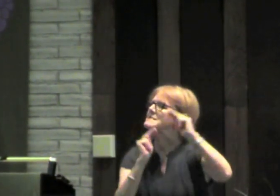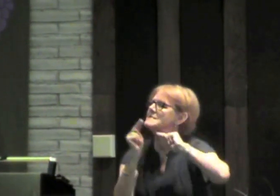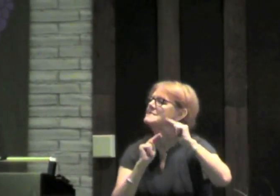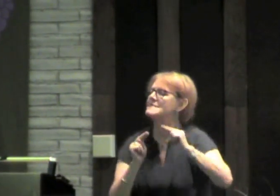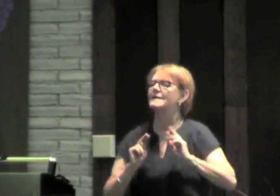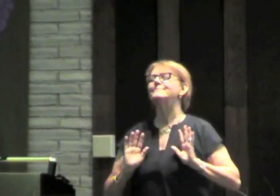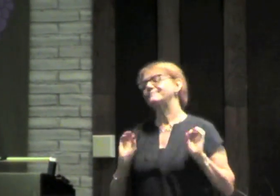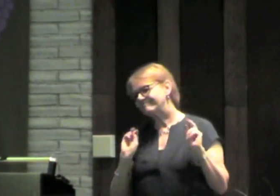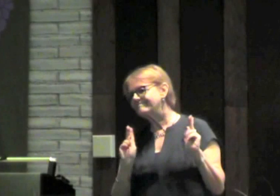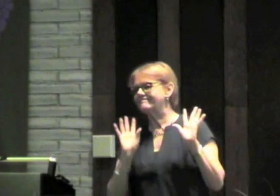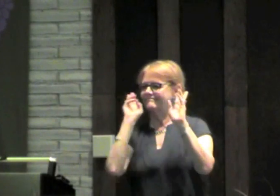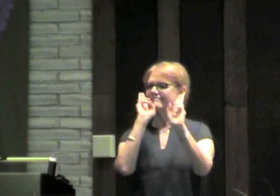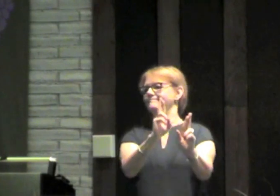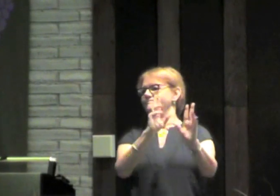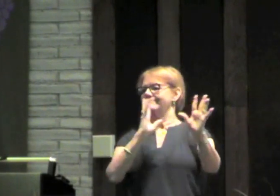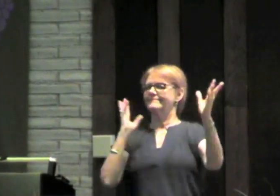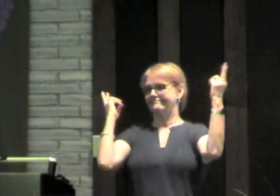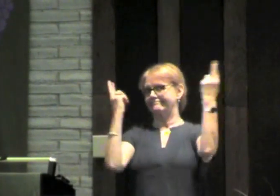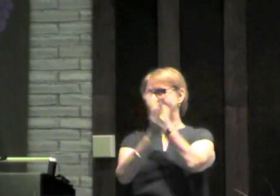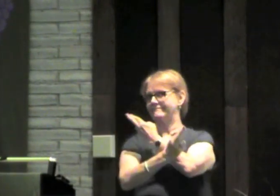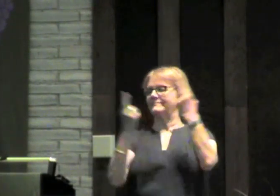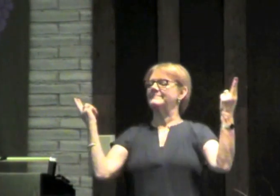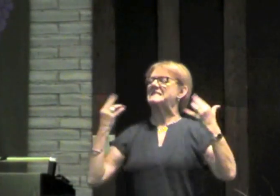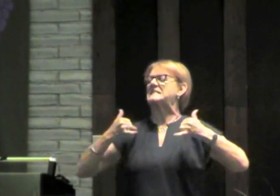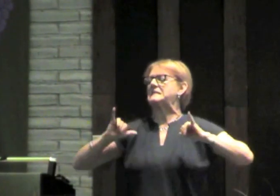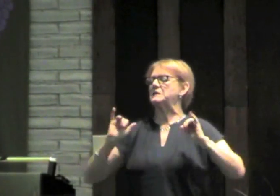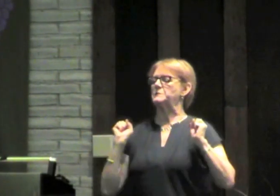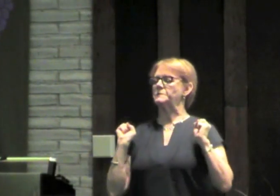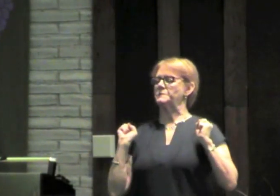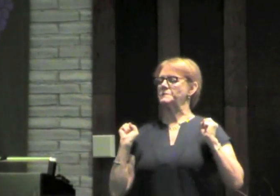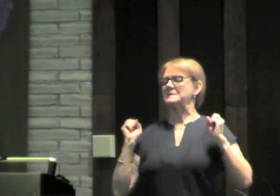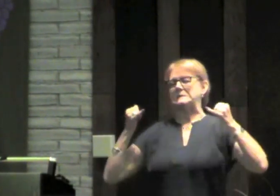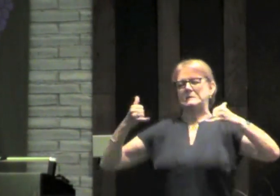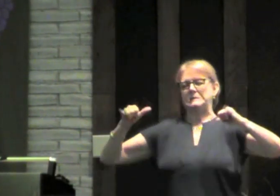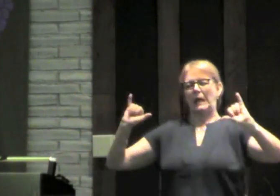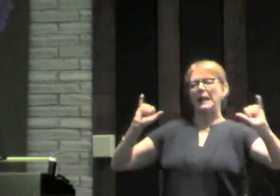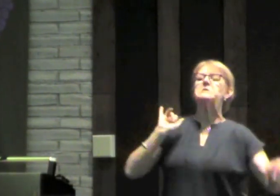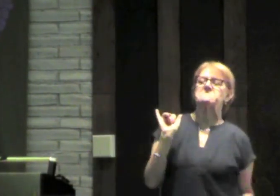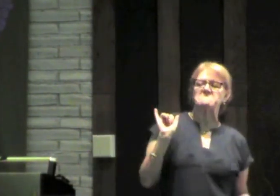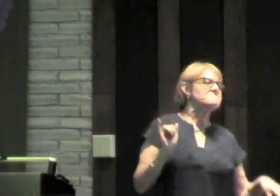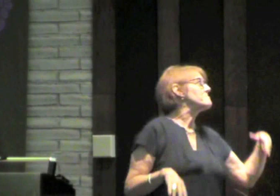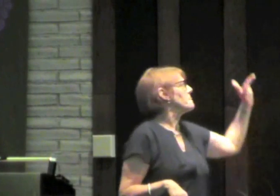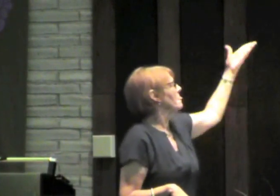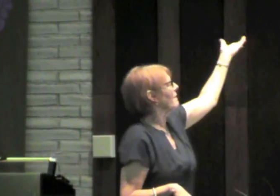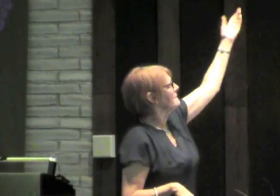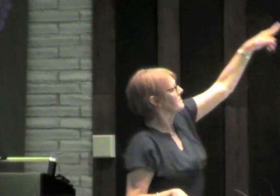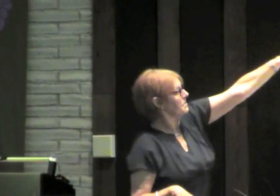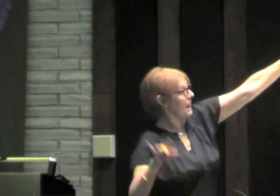relocate and settle their homes, and so they're having to negotiate with the Palestinian folks who live there. Even though there's a grudging respect on both